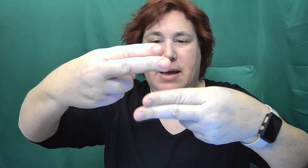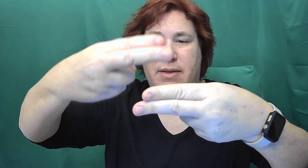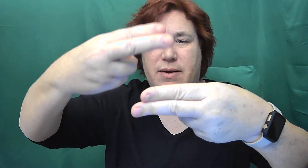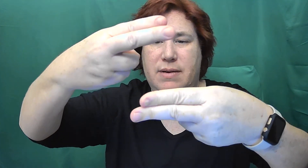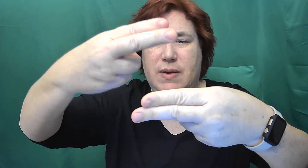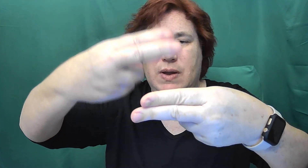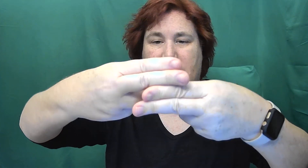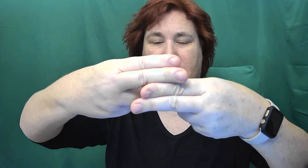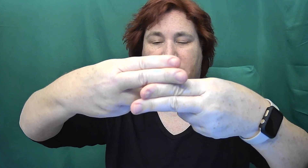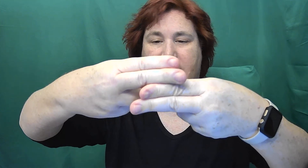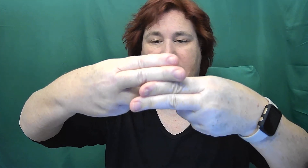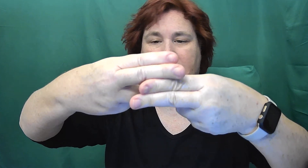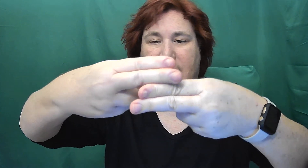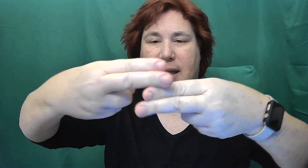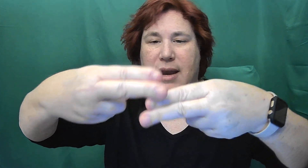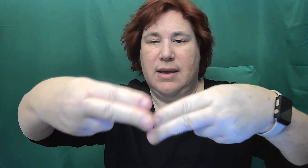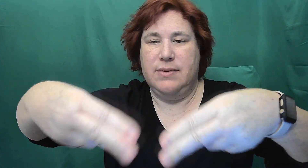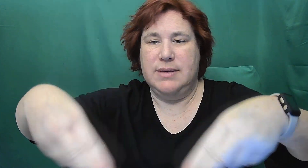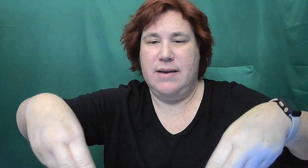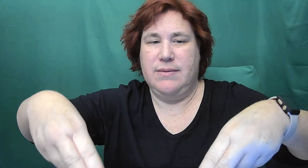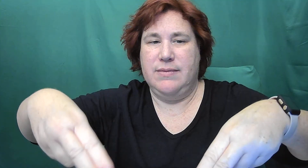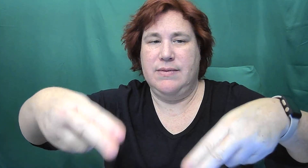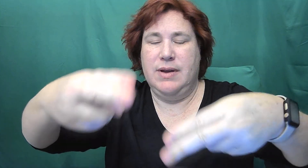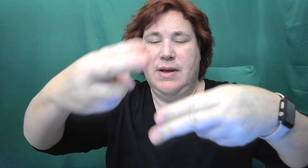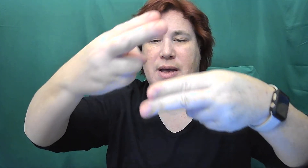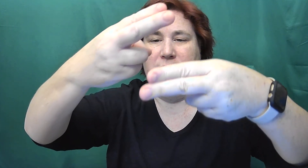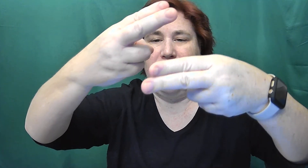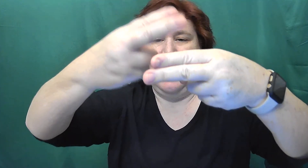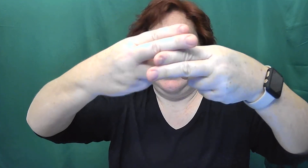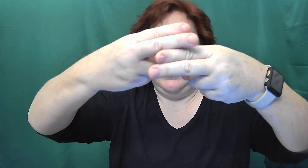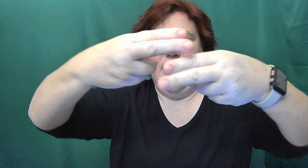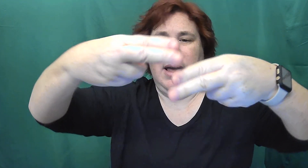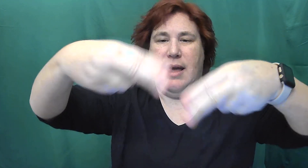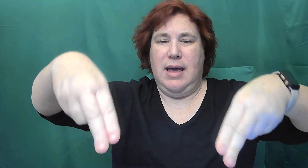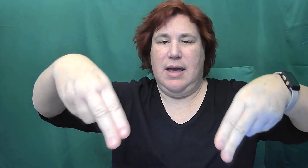other, crack it, and it goes down. Egg.